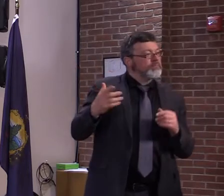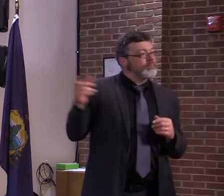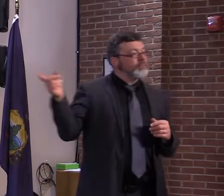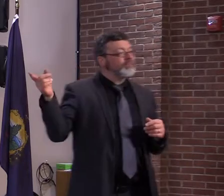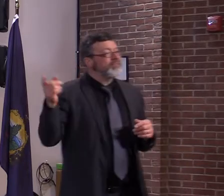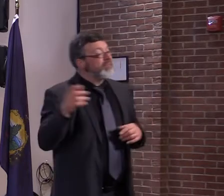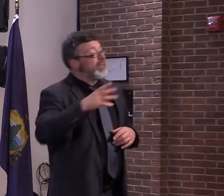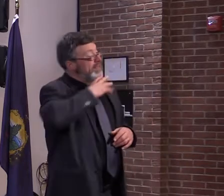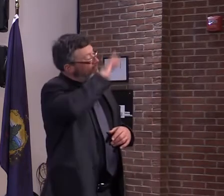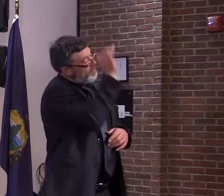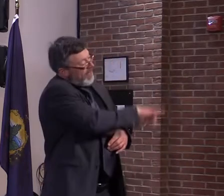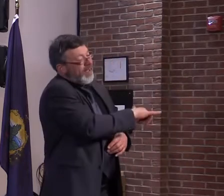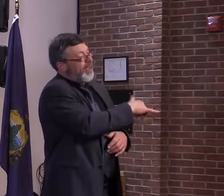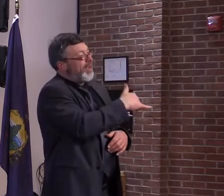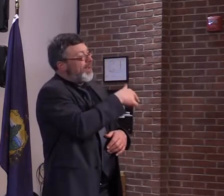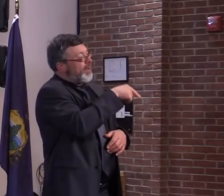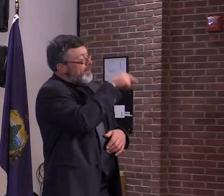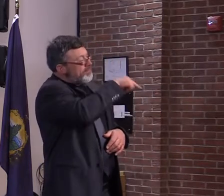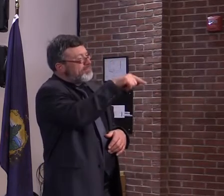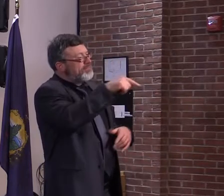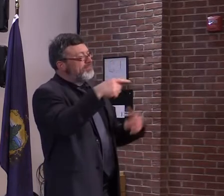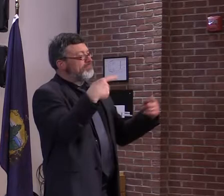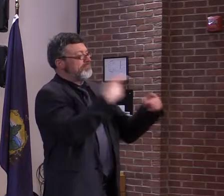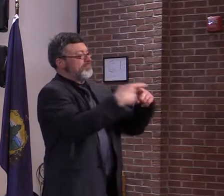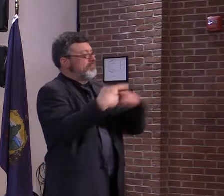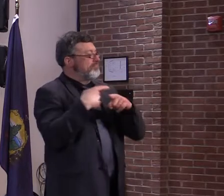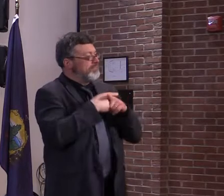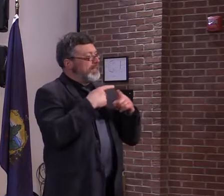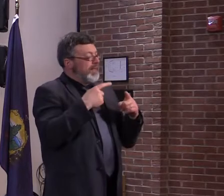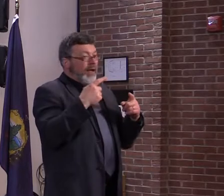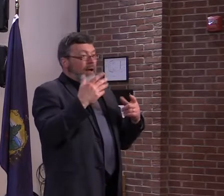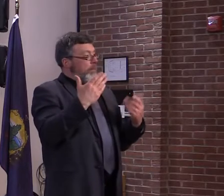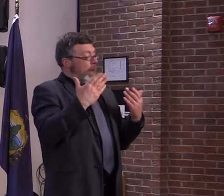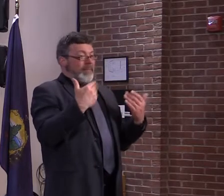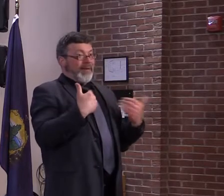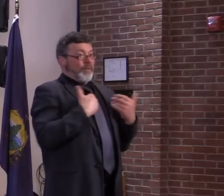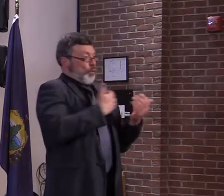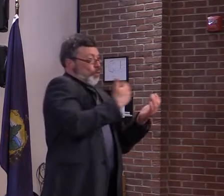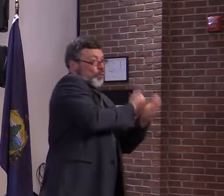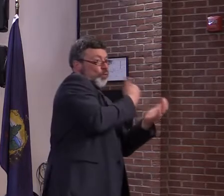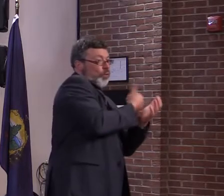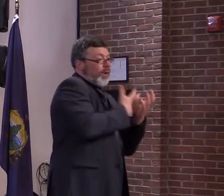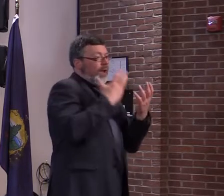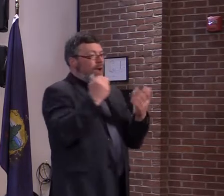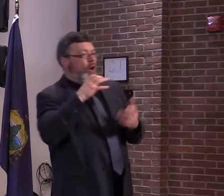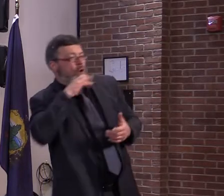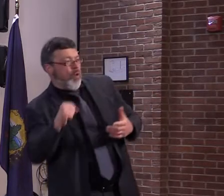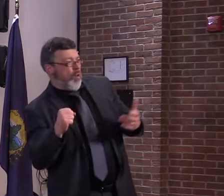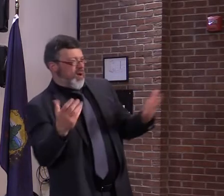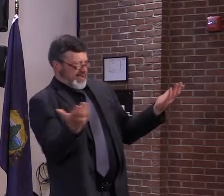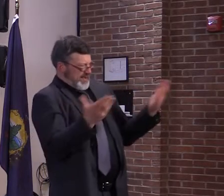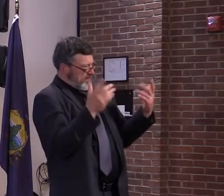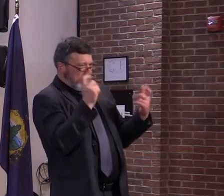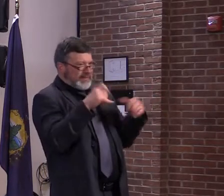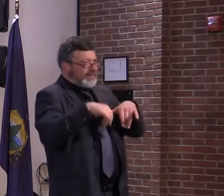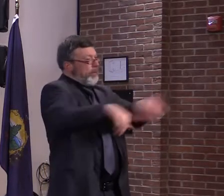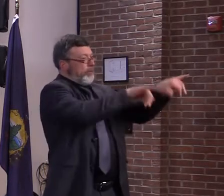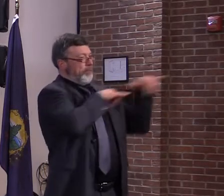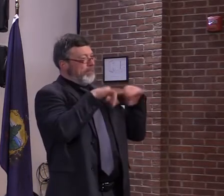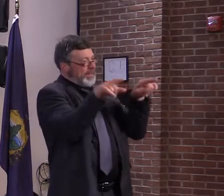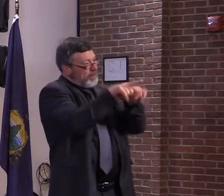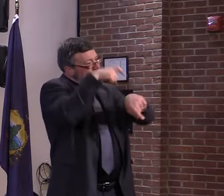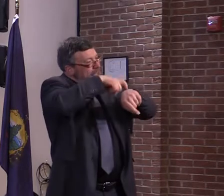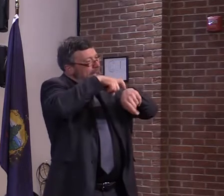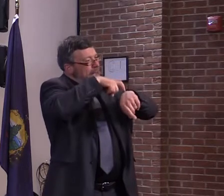scrape versus what we have in our own database. So that's one concern. We'll look at what the CDC